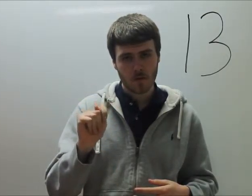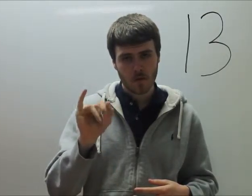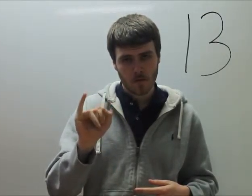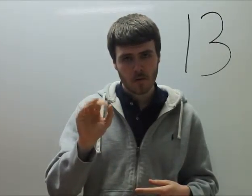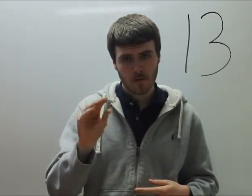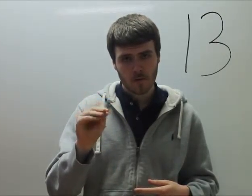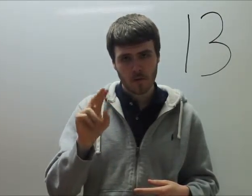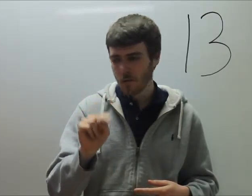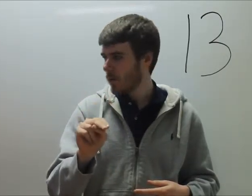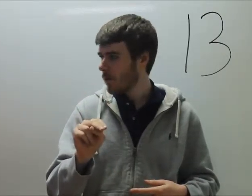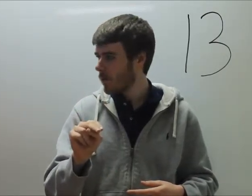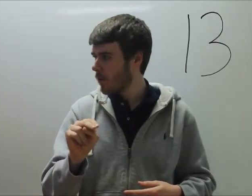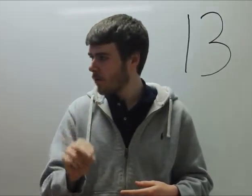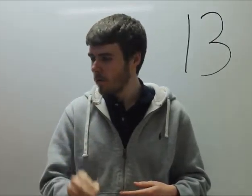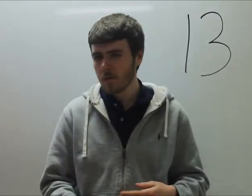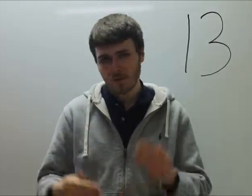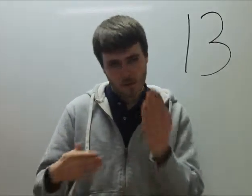population mean.